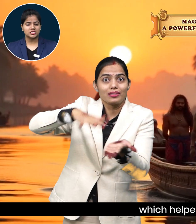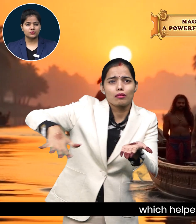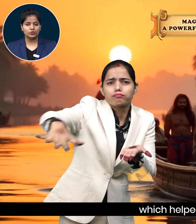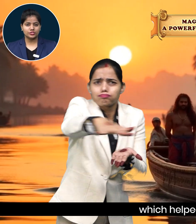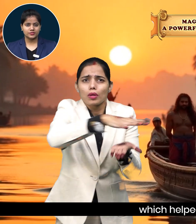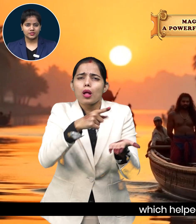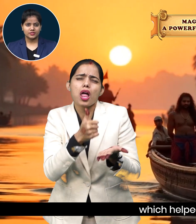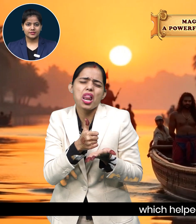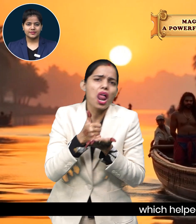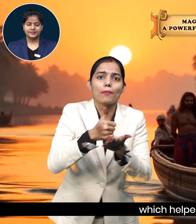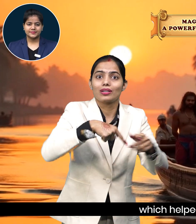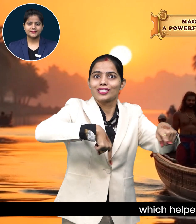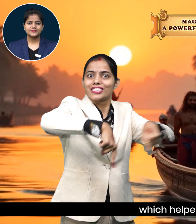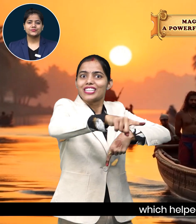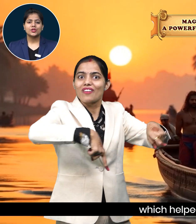in transport,